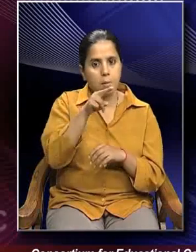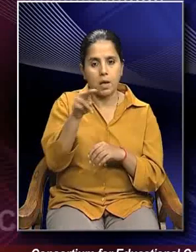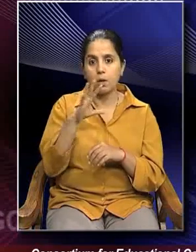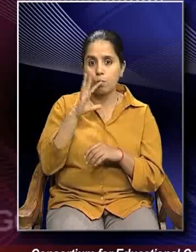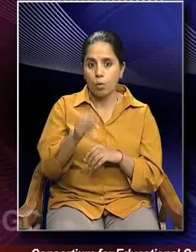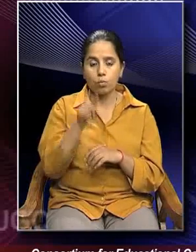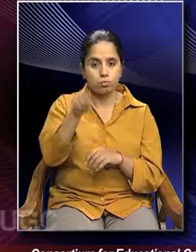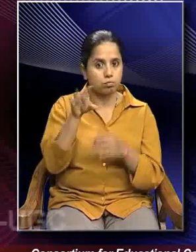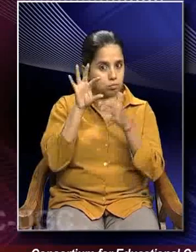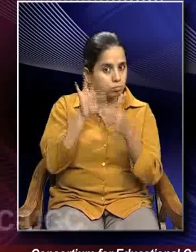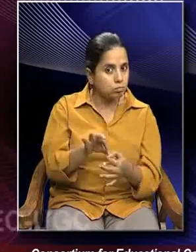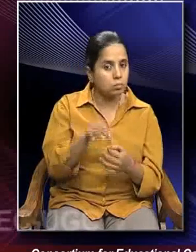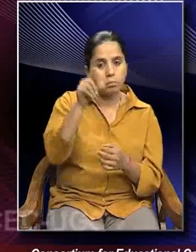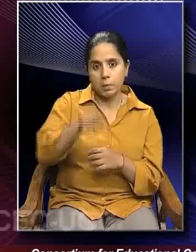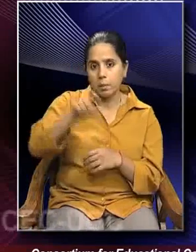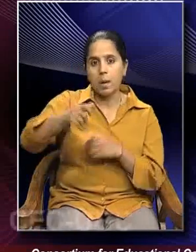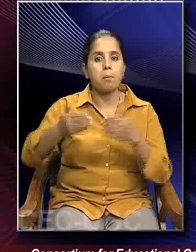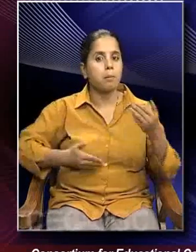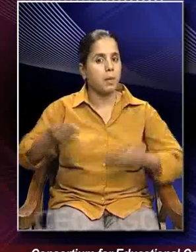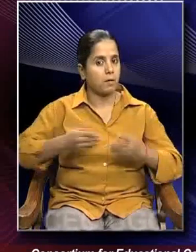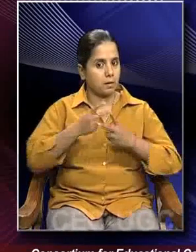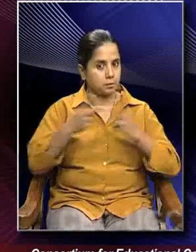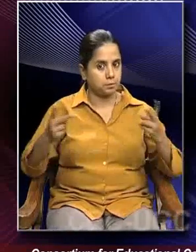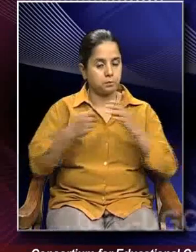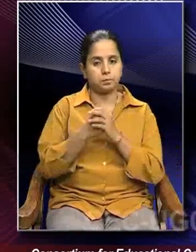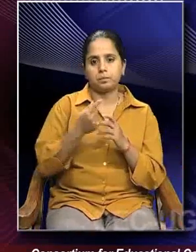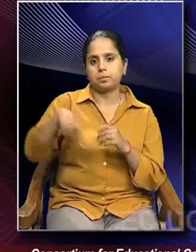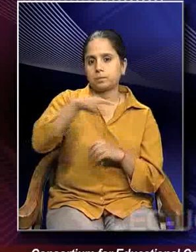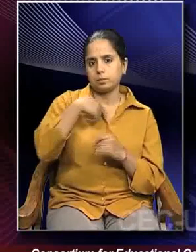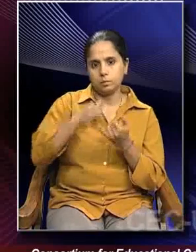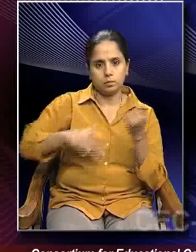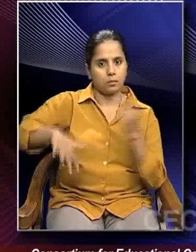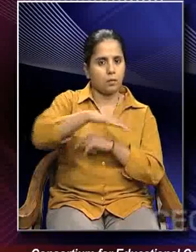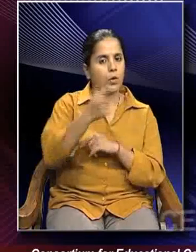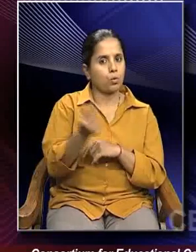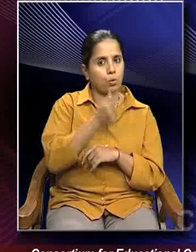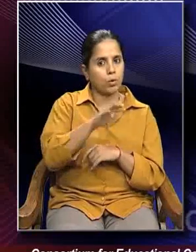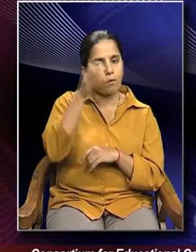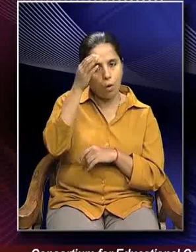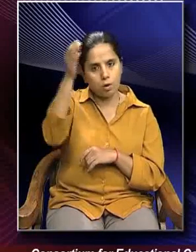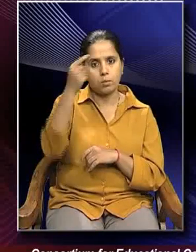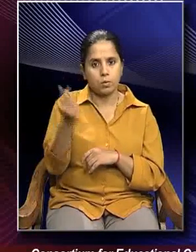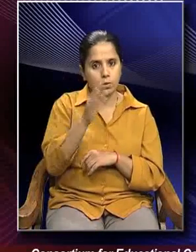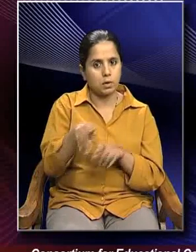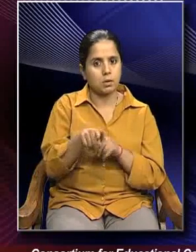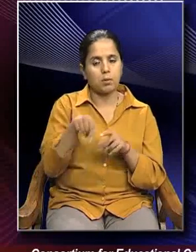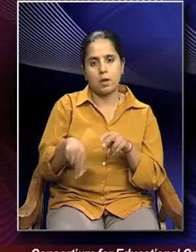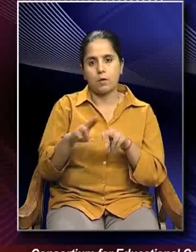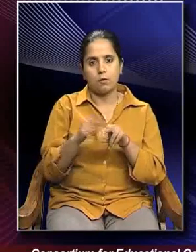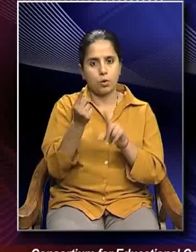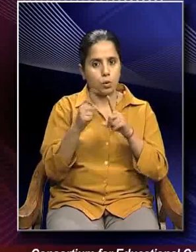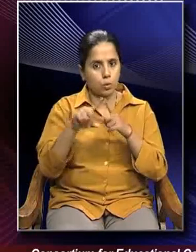meaningfully related individual behavior. So when sociologists use the concept such as